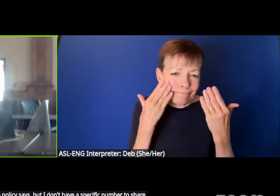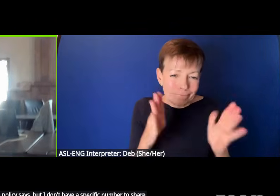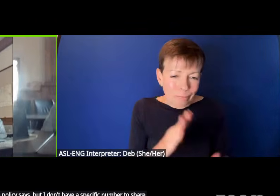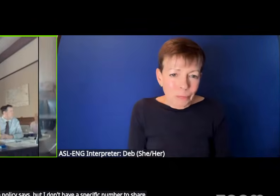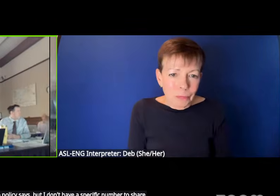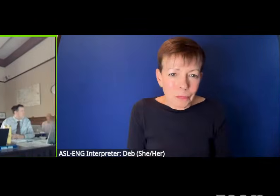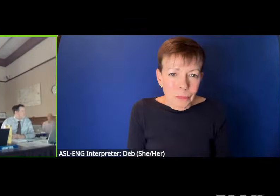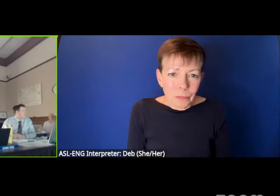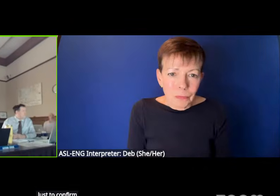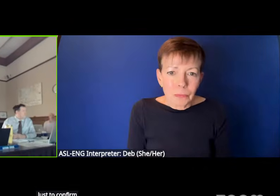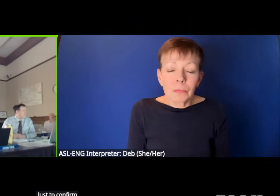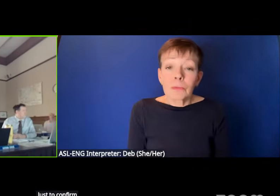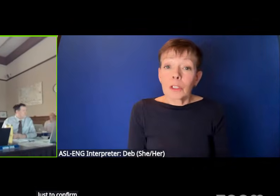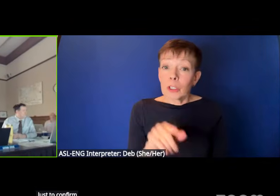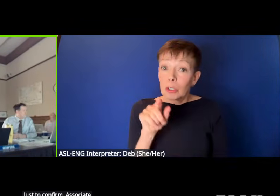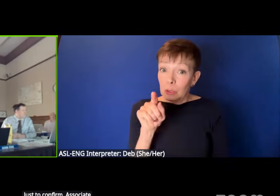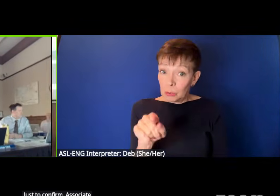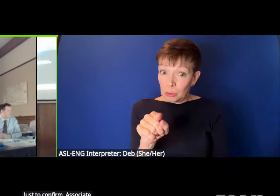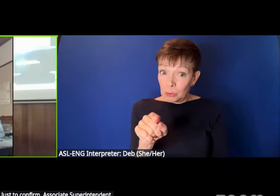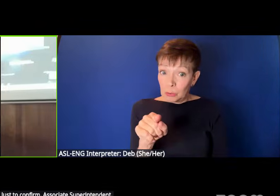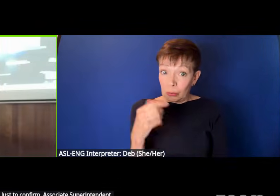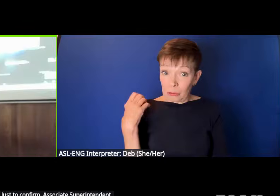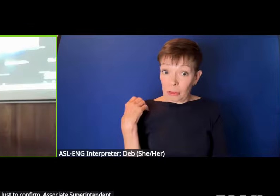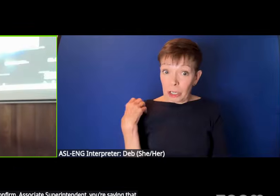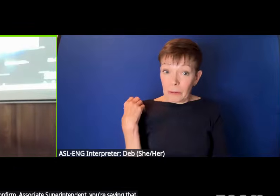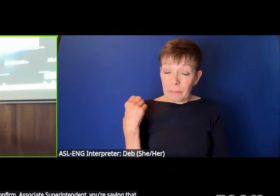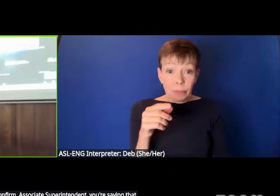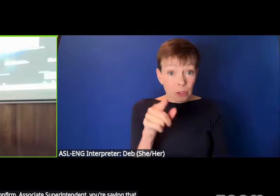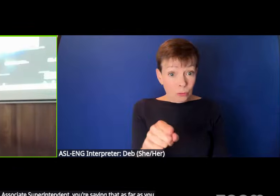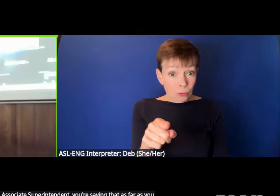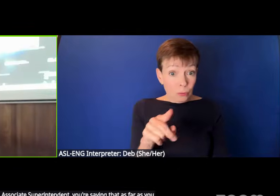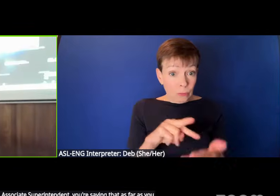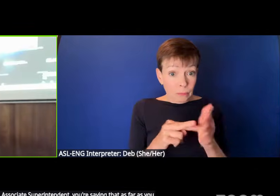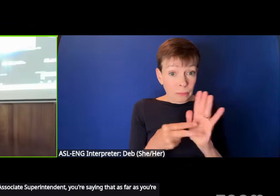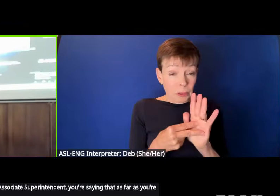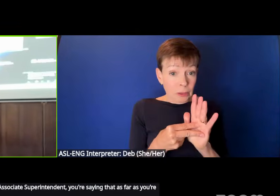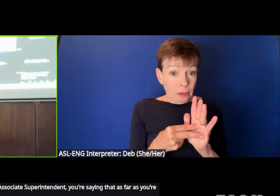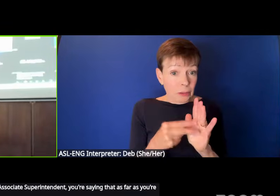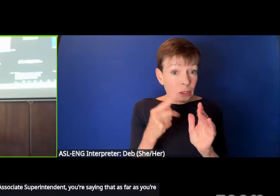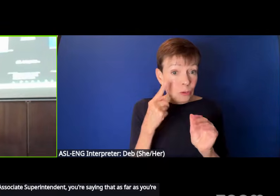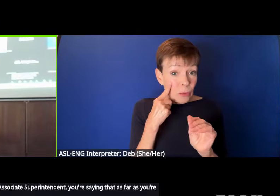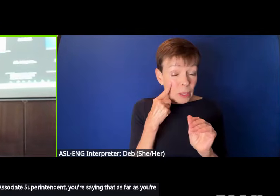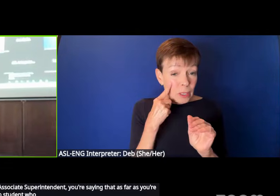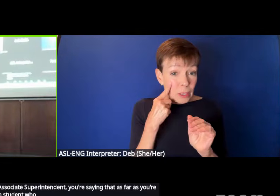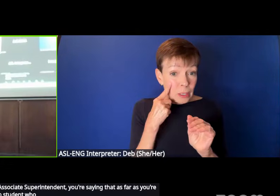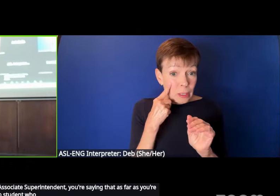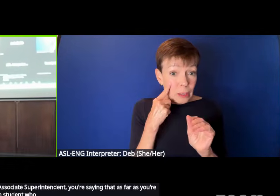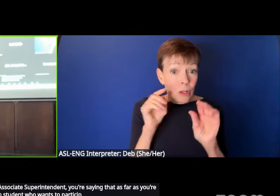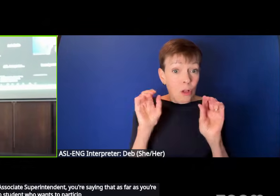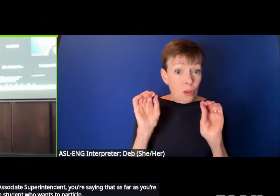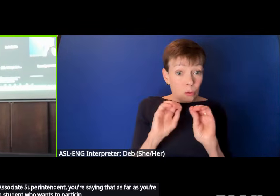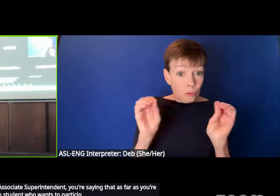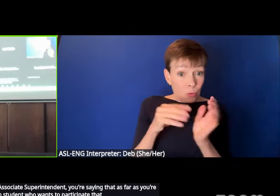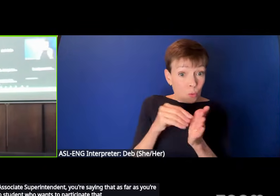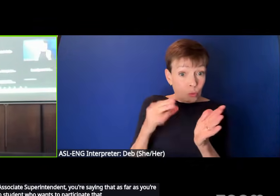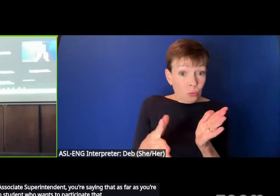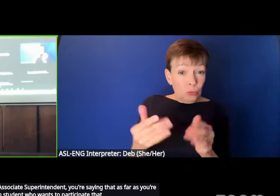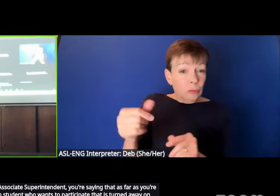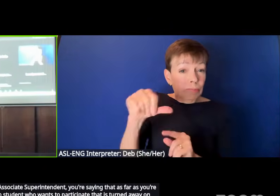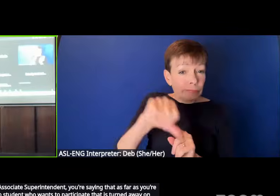Just to confirm, Associate Superintendent, you're saying that as far as you're aware, there's no student who wants to participate that is turned away on the basis